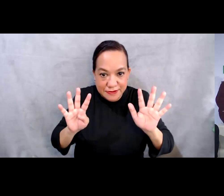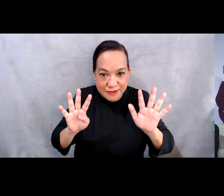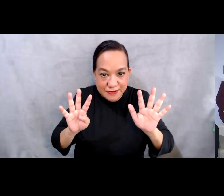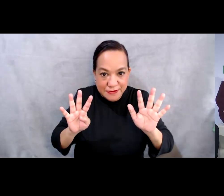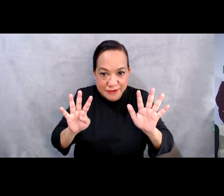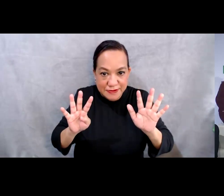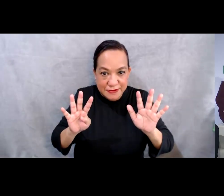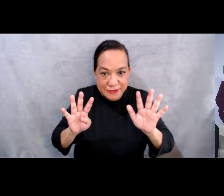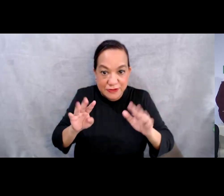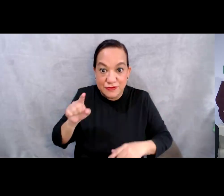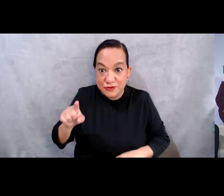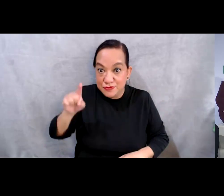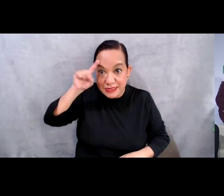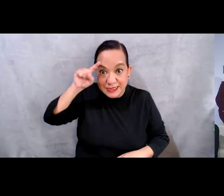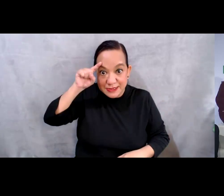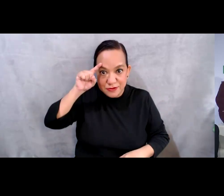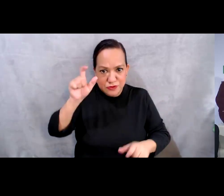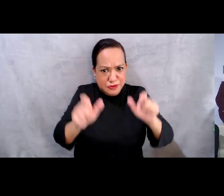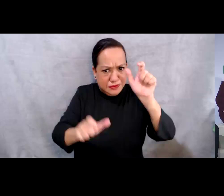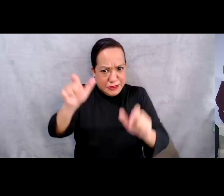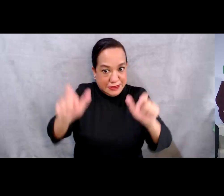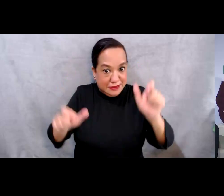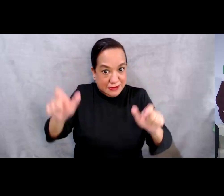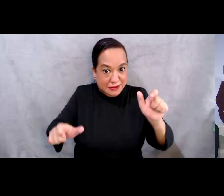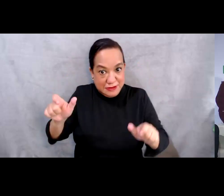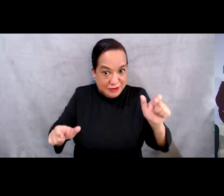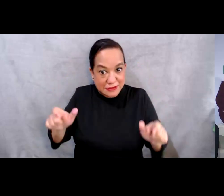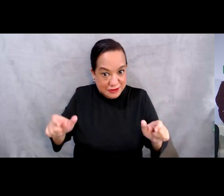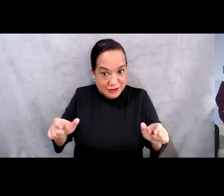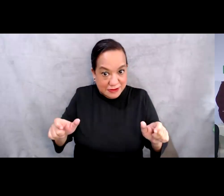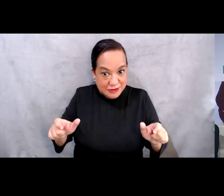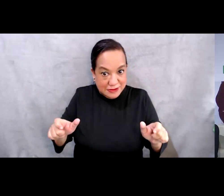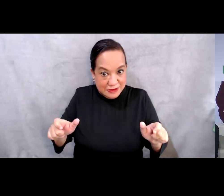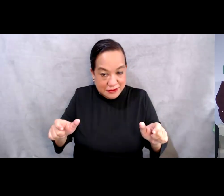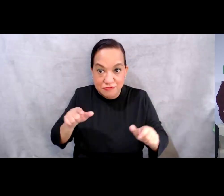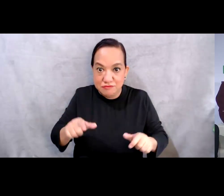live in 2-3 families on one plot, which essentially means